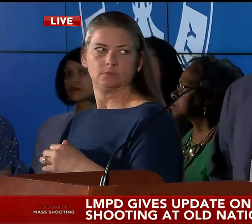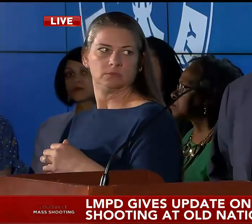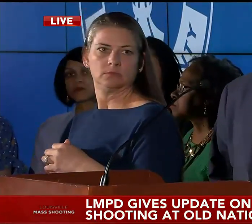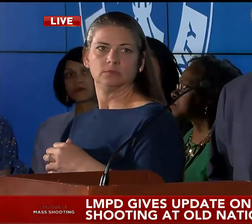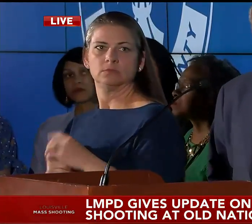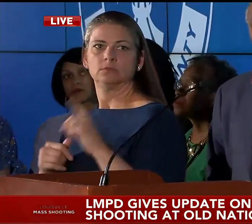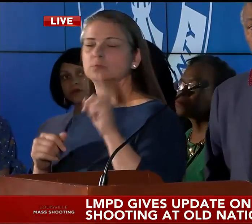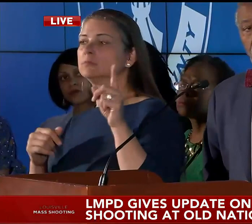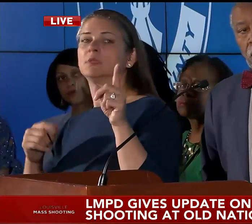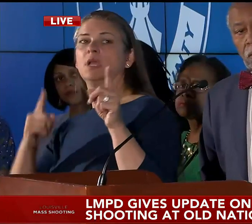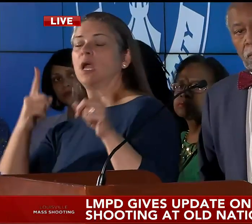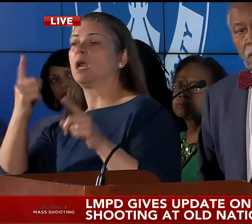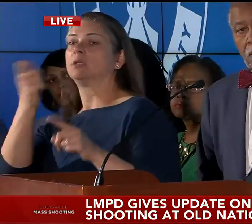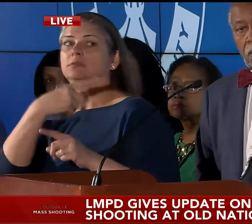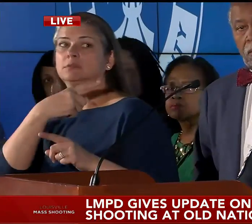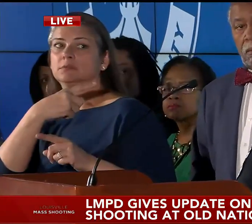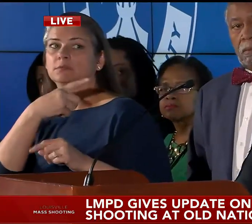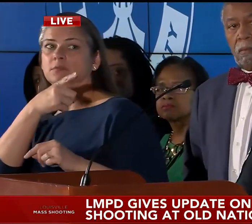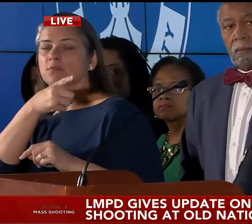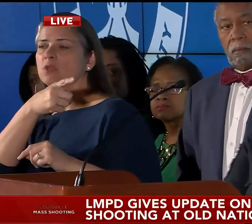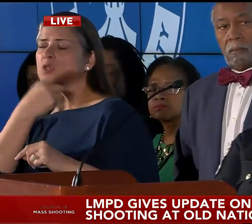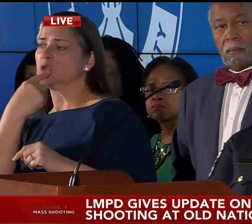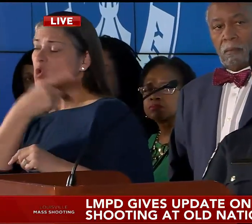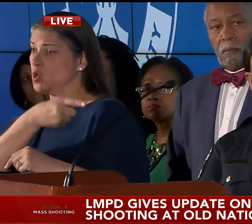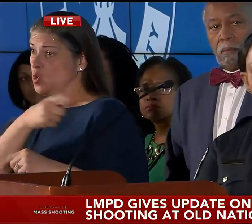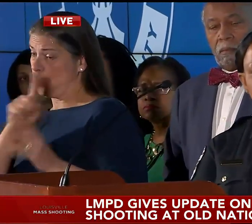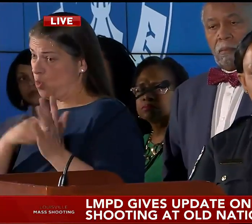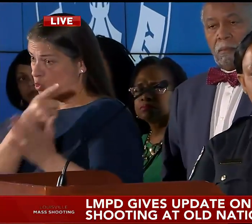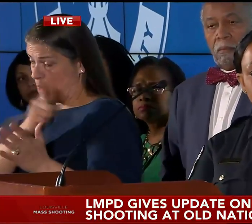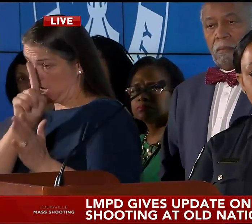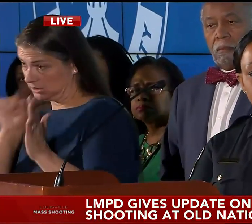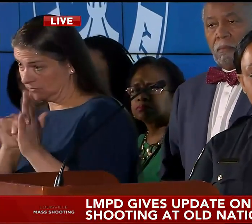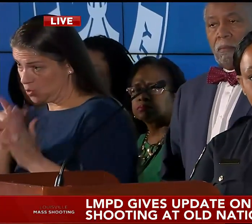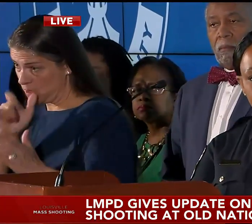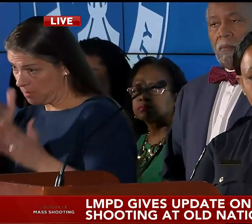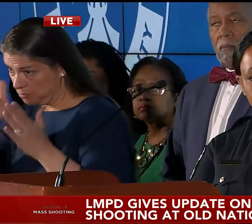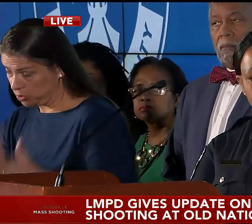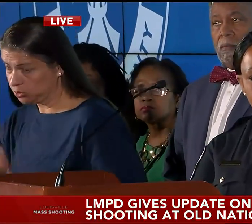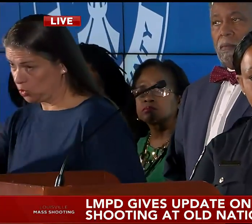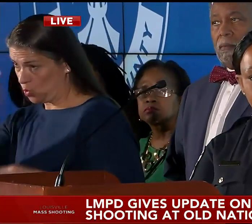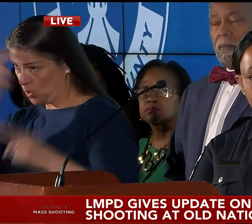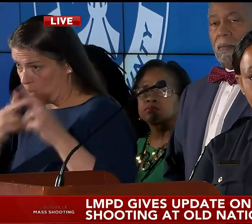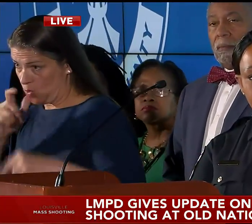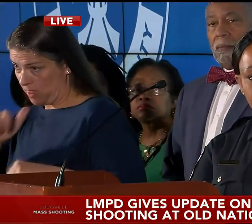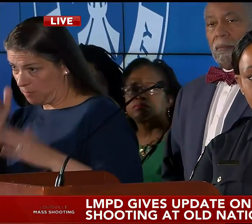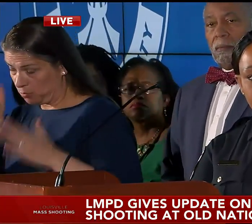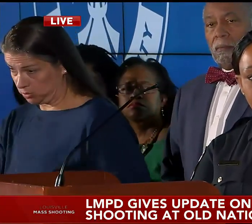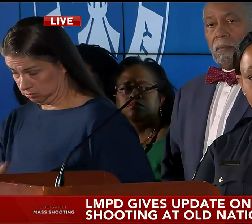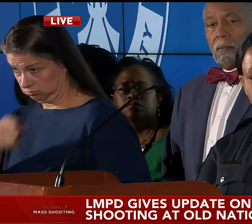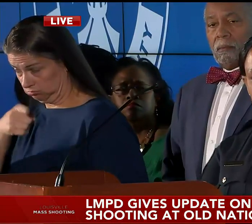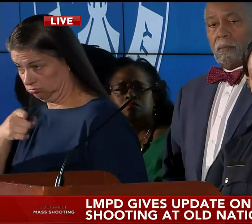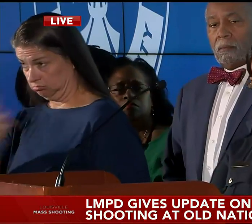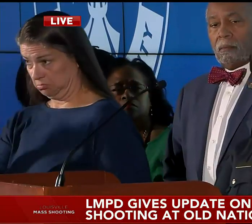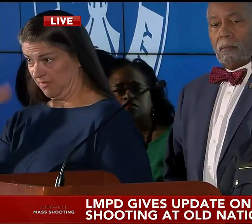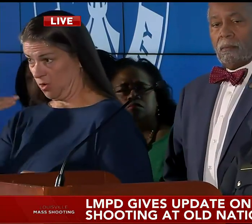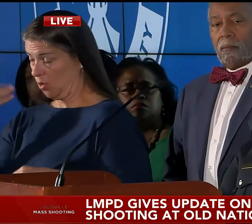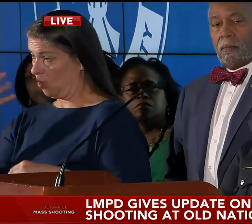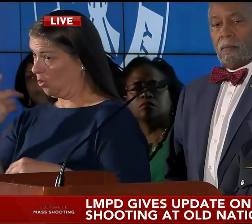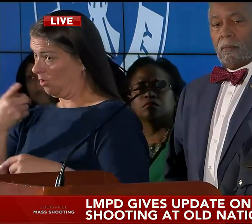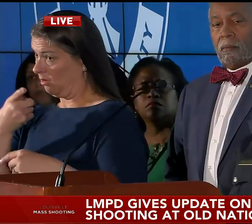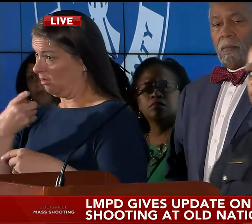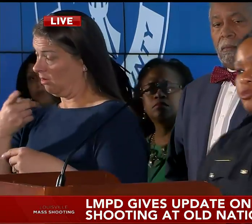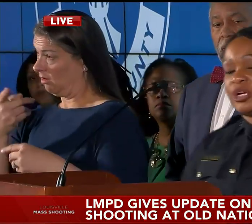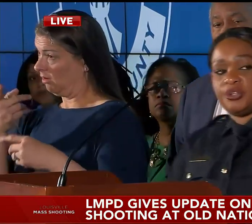Mm-hmm. The gun being identified, and you realized who he was, had he had any encounters with the police department in his